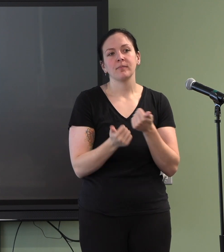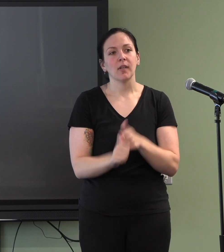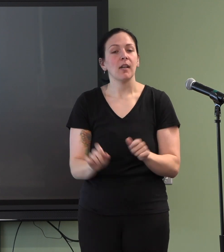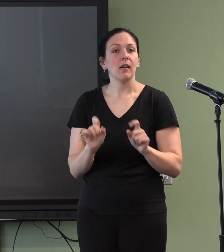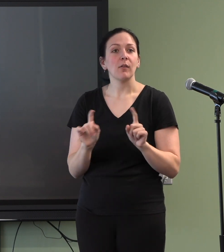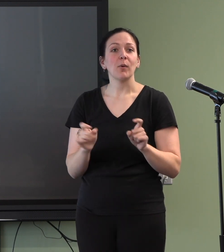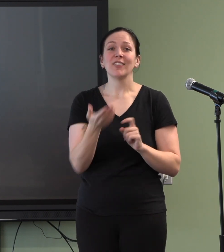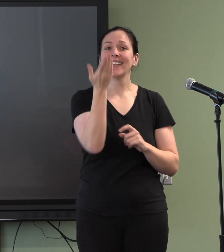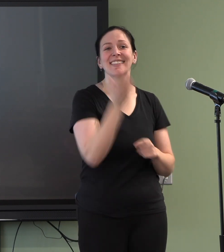Any other questions? Yes?